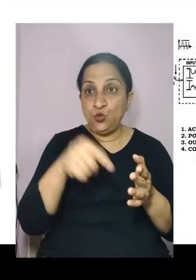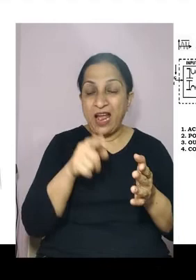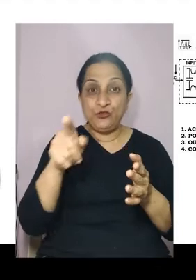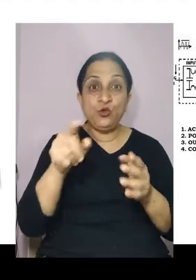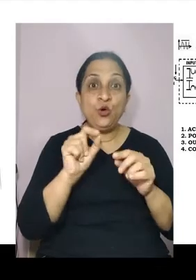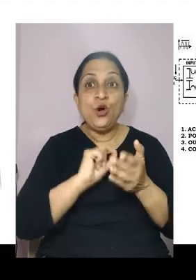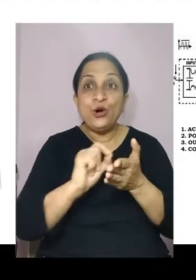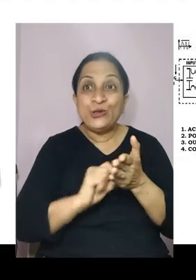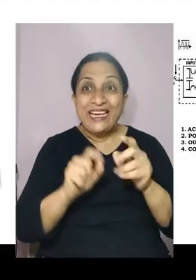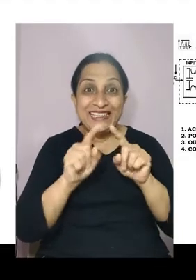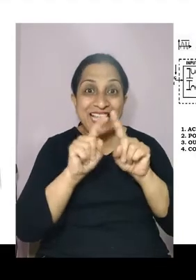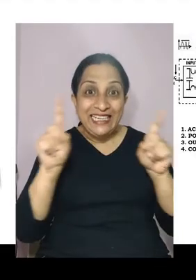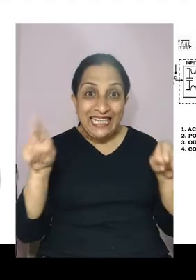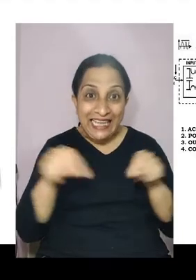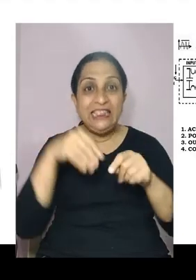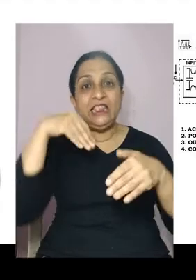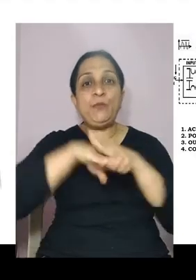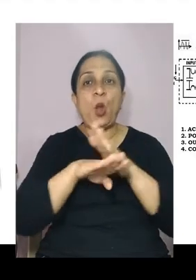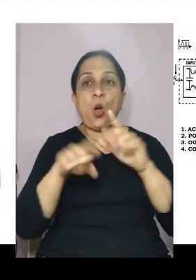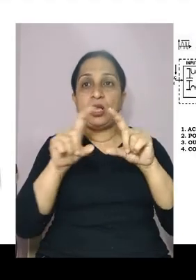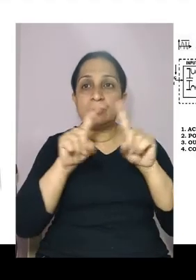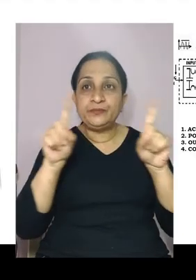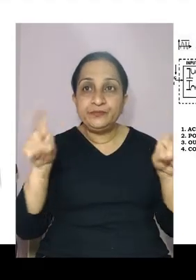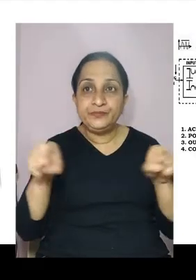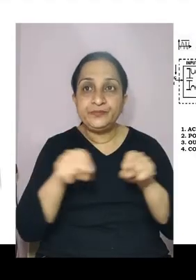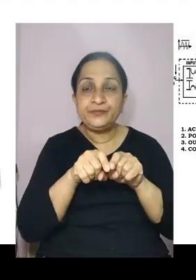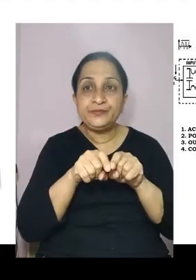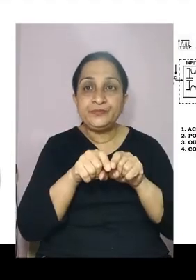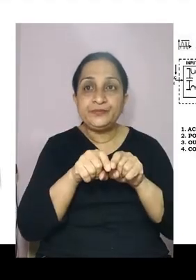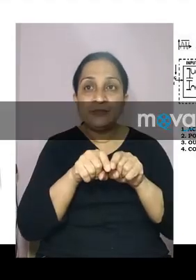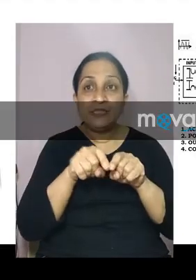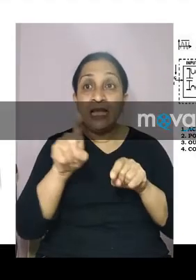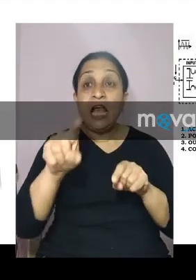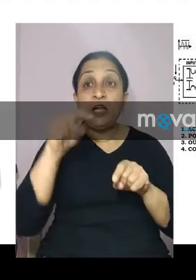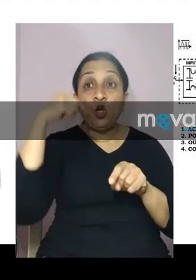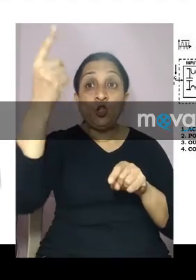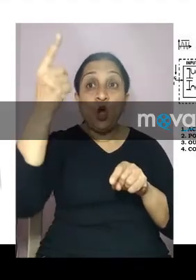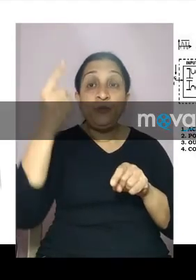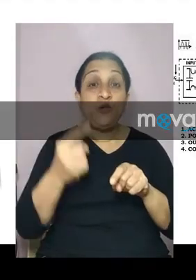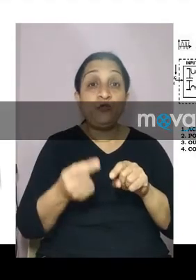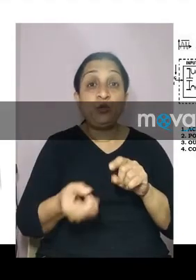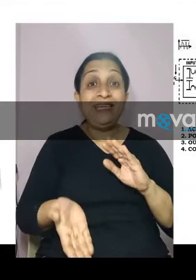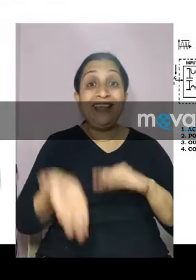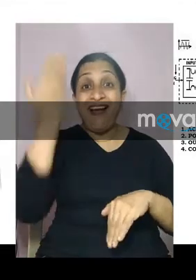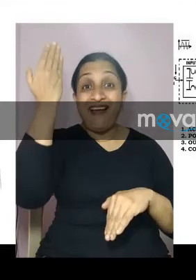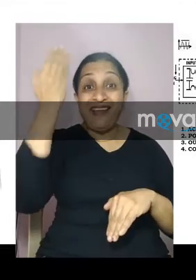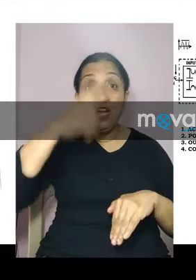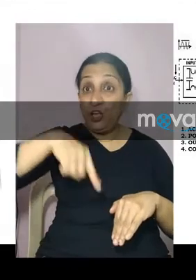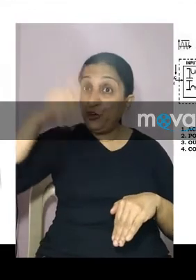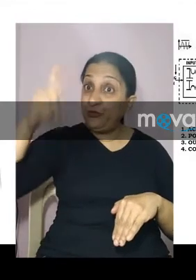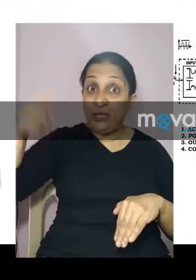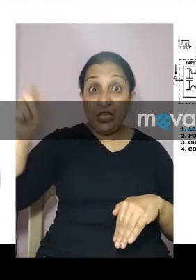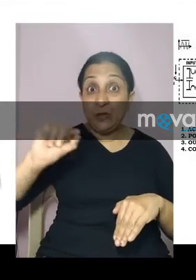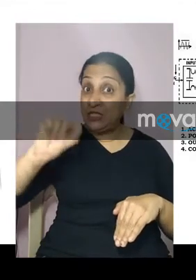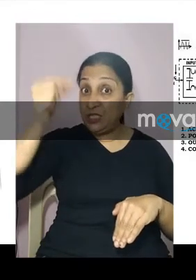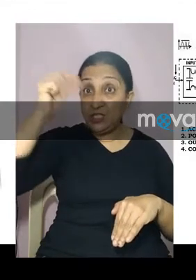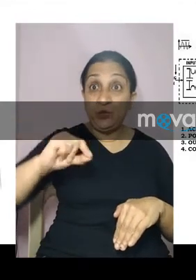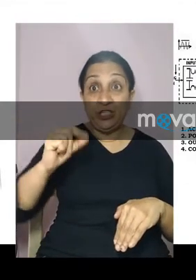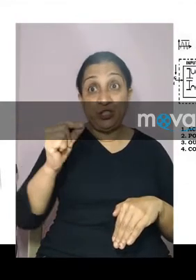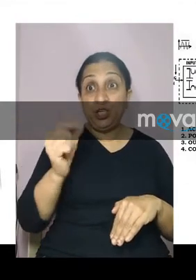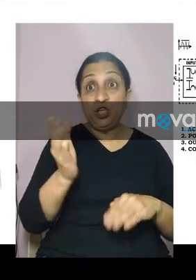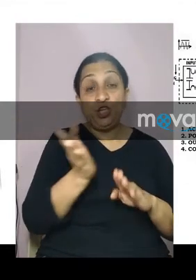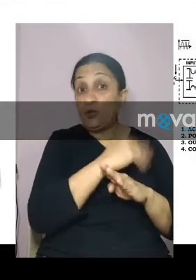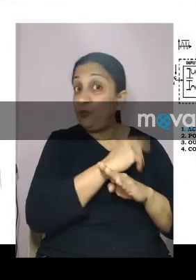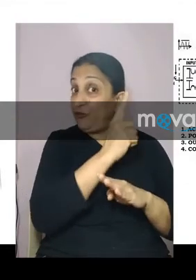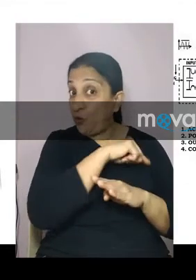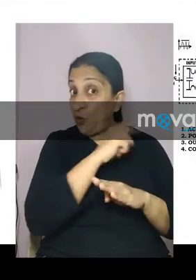So you have to write that in the block. And on top you have to write high frequency